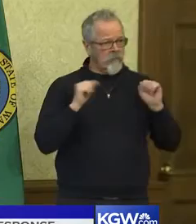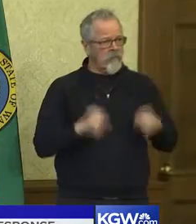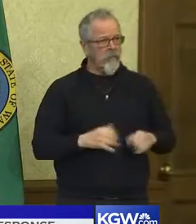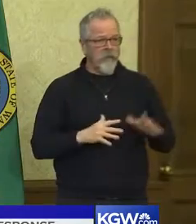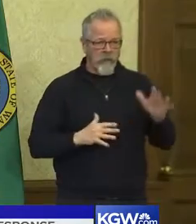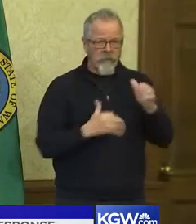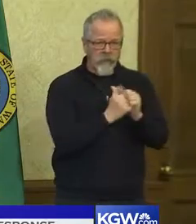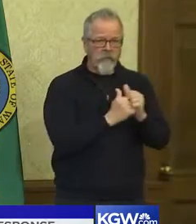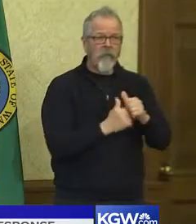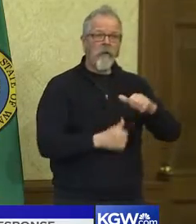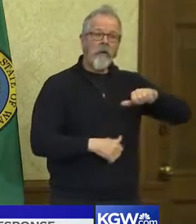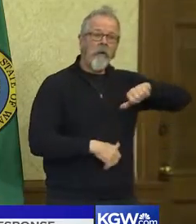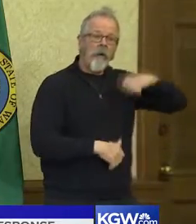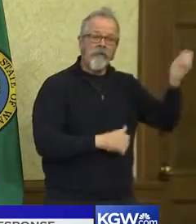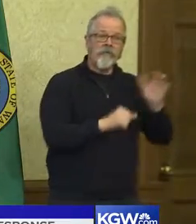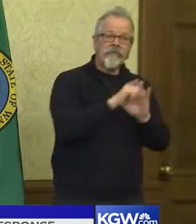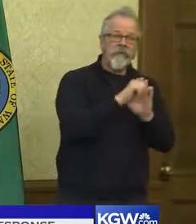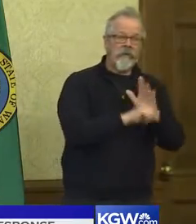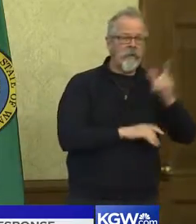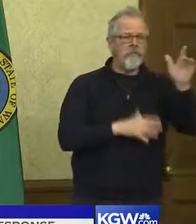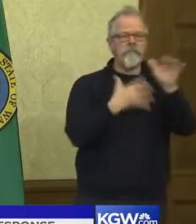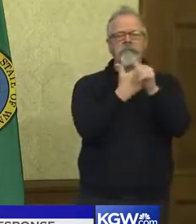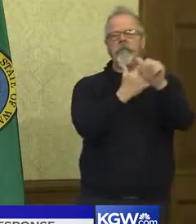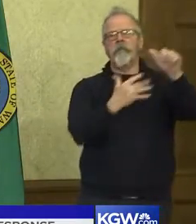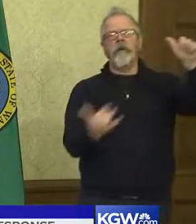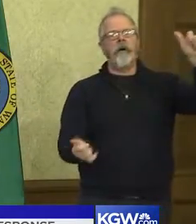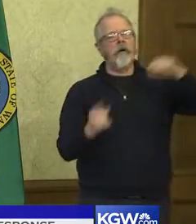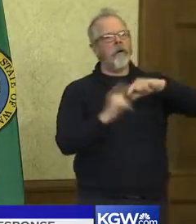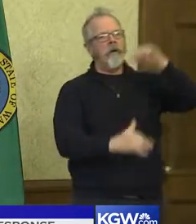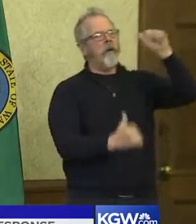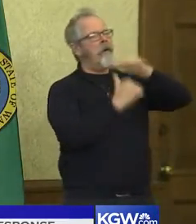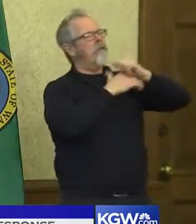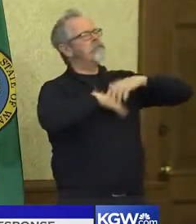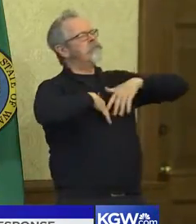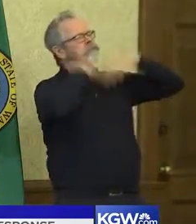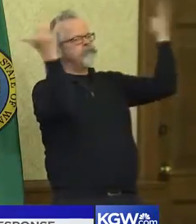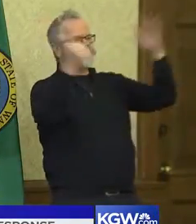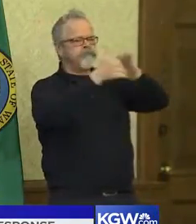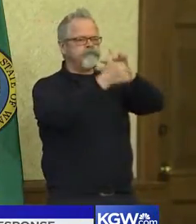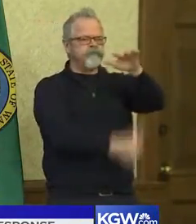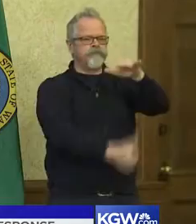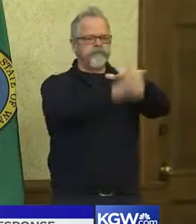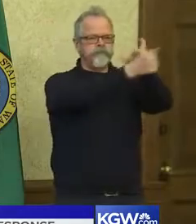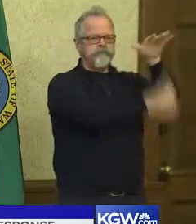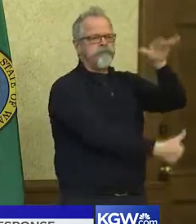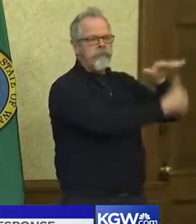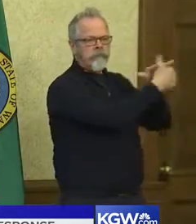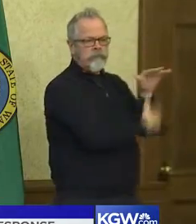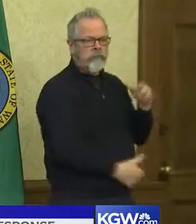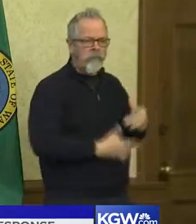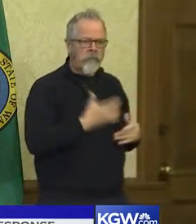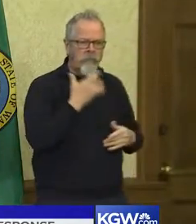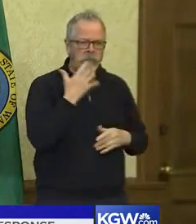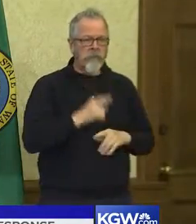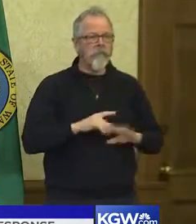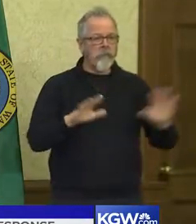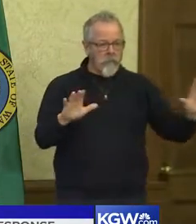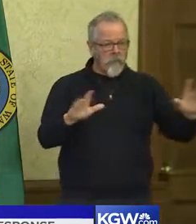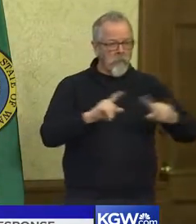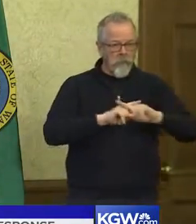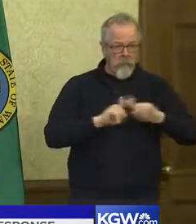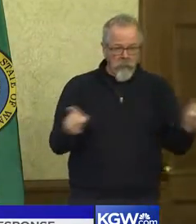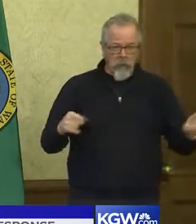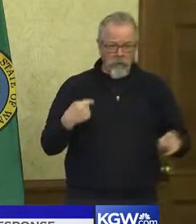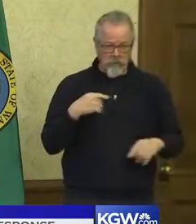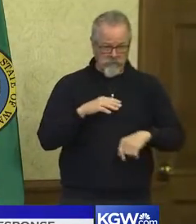to be a bit clunky. This goes back to the point on being prepared and making sure that you're taking the time to step through the system. Let